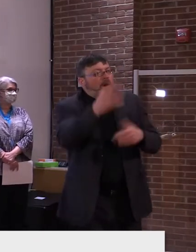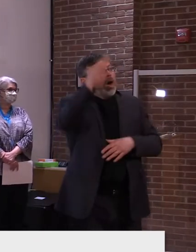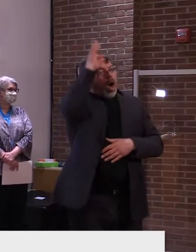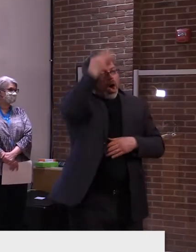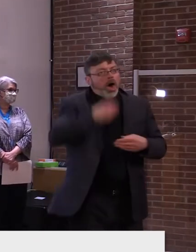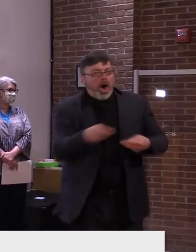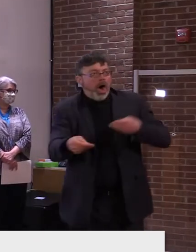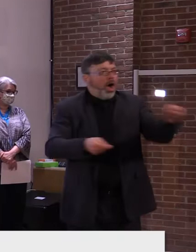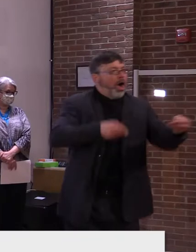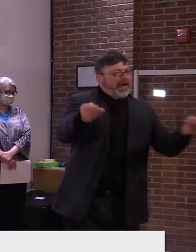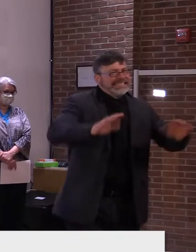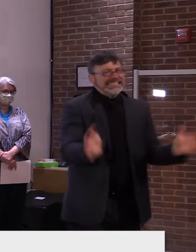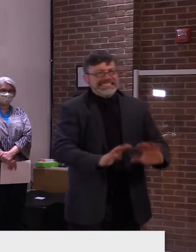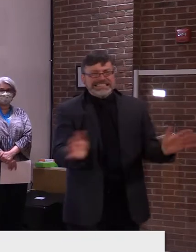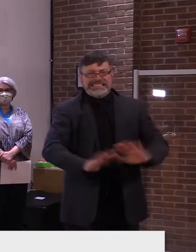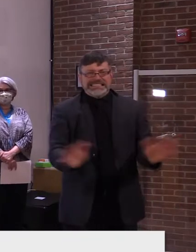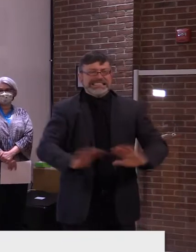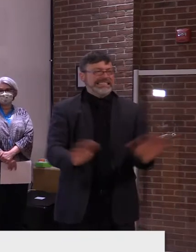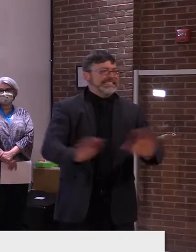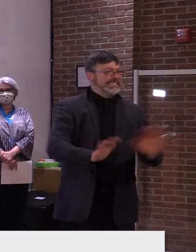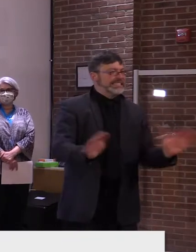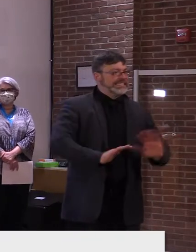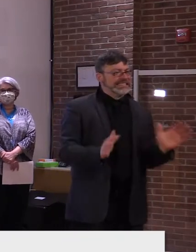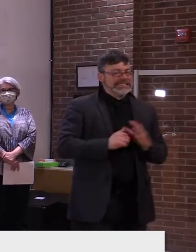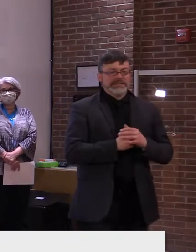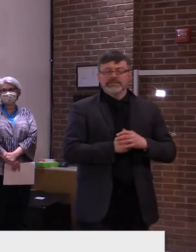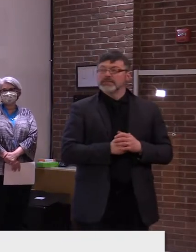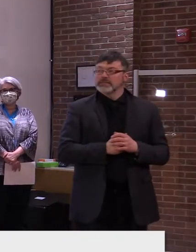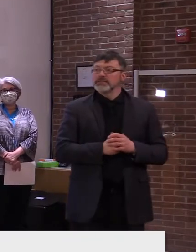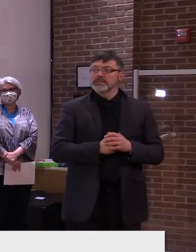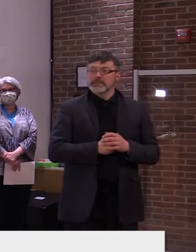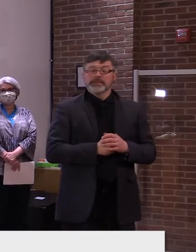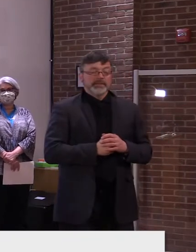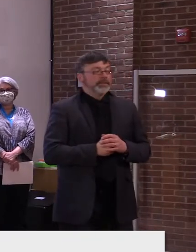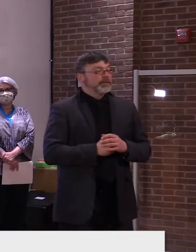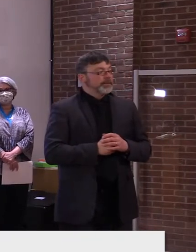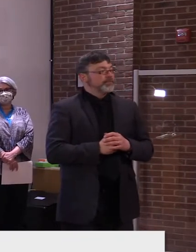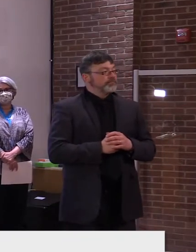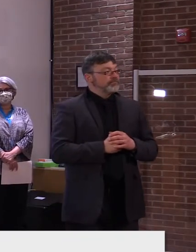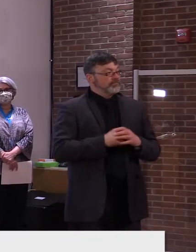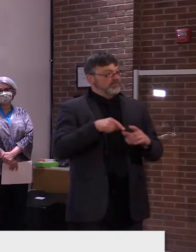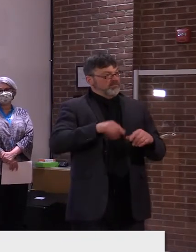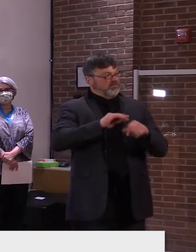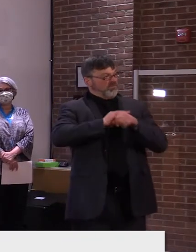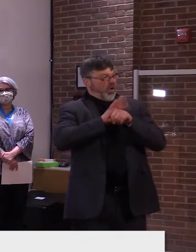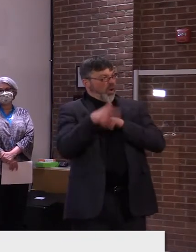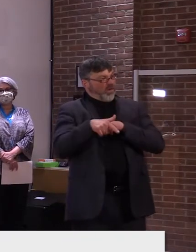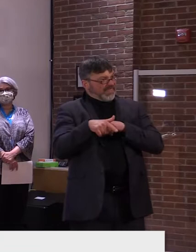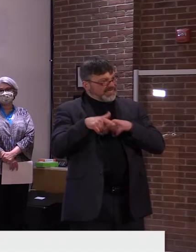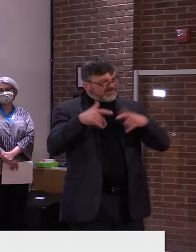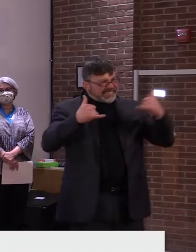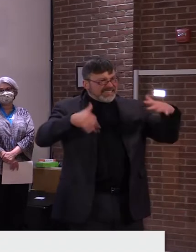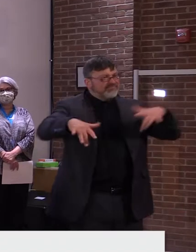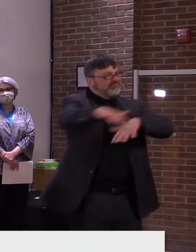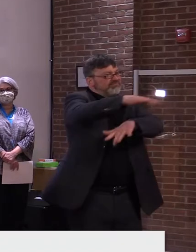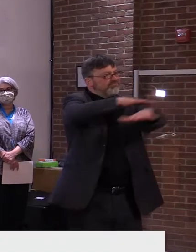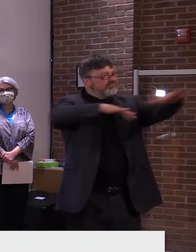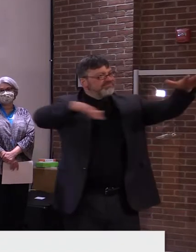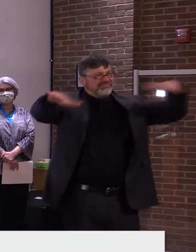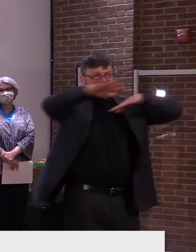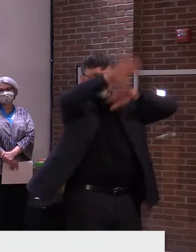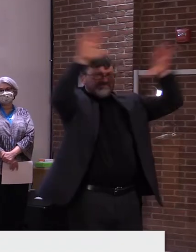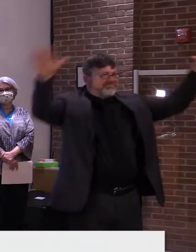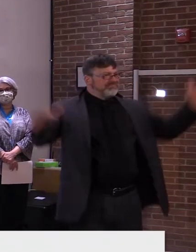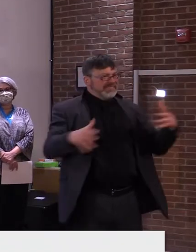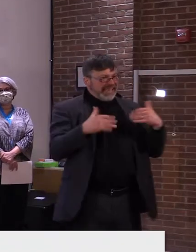long-awaited reality, the pandemic has yet to disappear. This is the only way for us all to stay